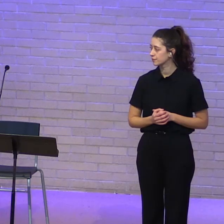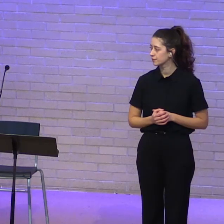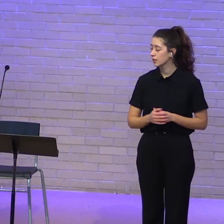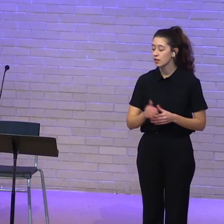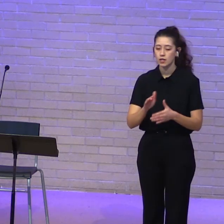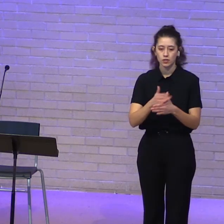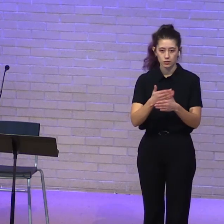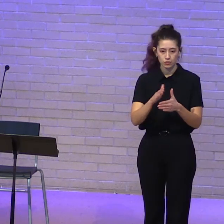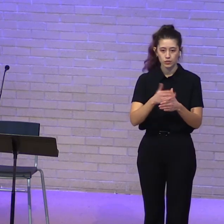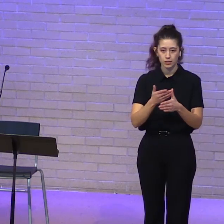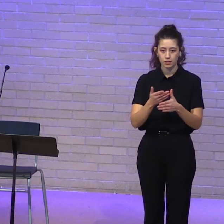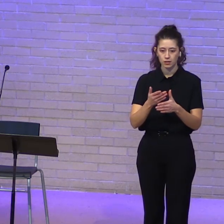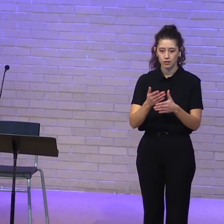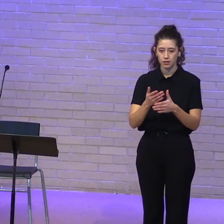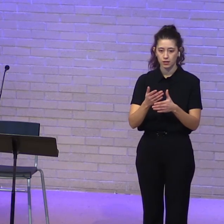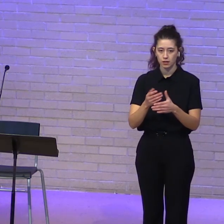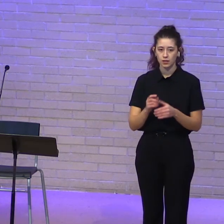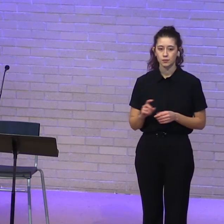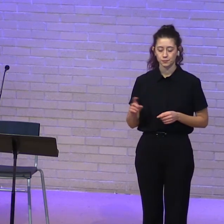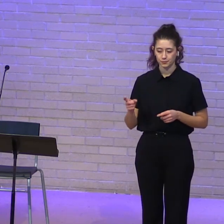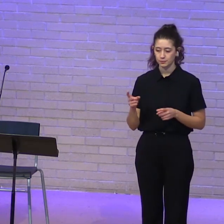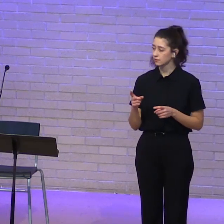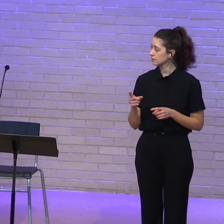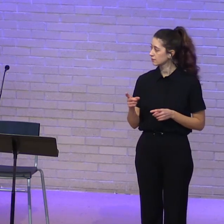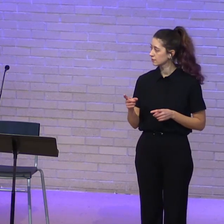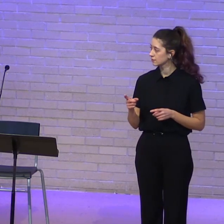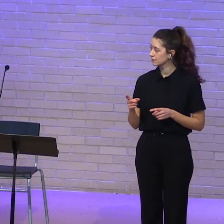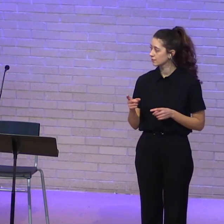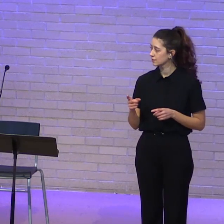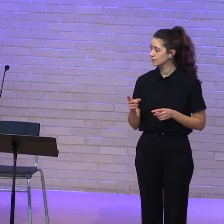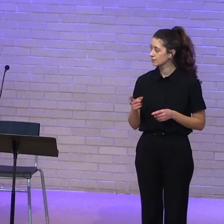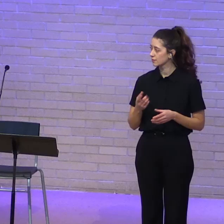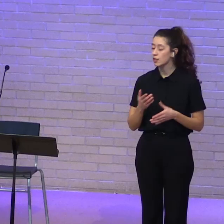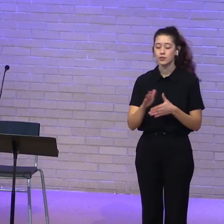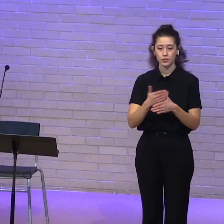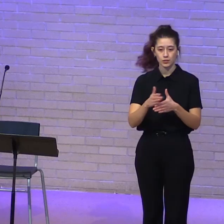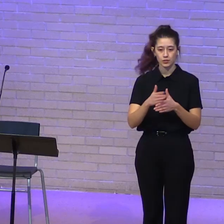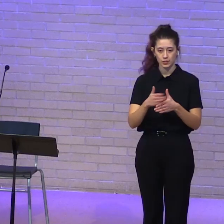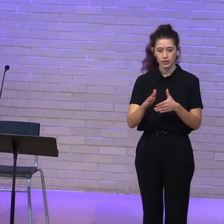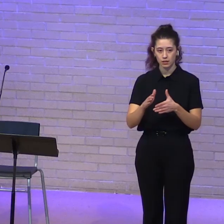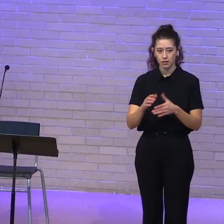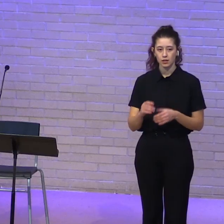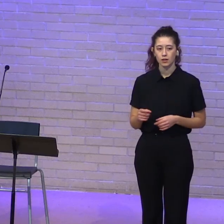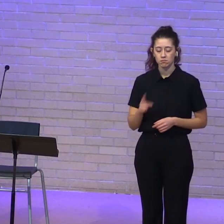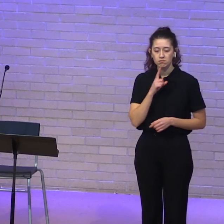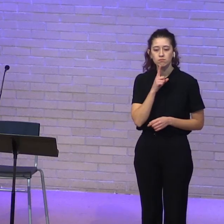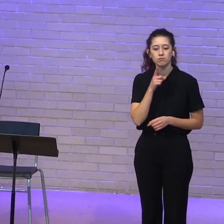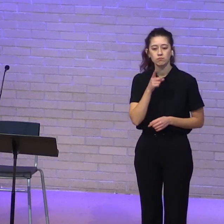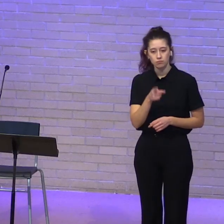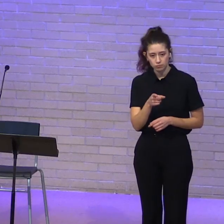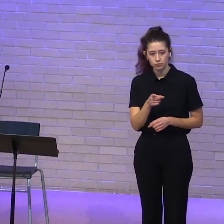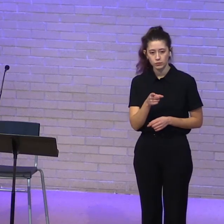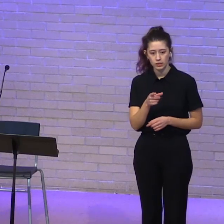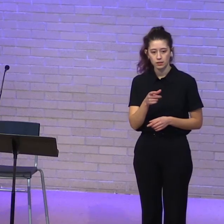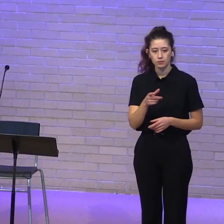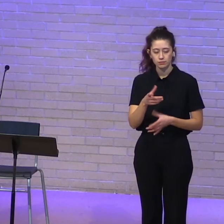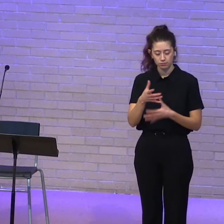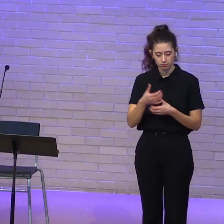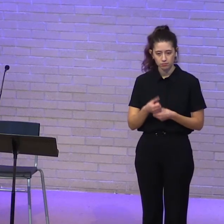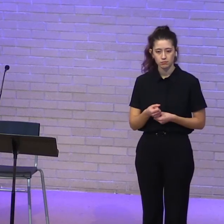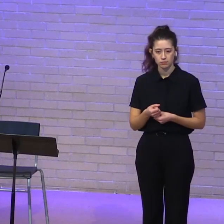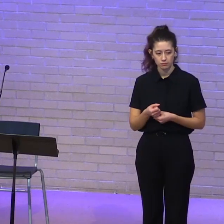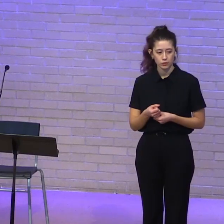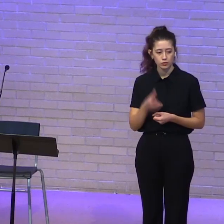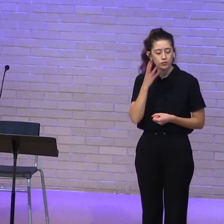from others as well. So I'm asking you please today to honor the time, the vulnerability, the courage of